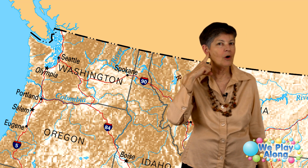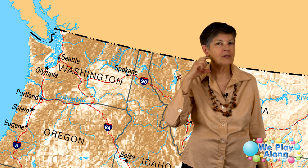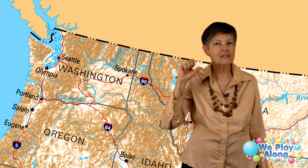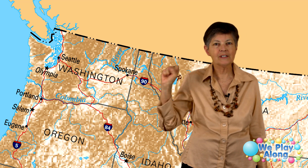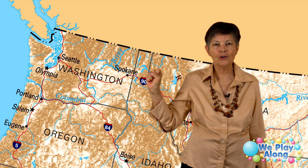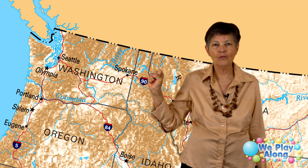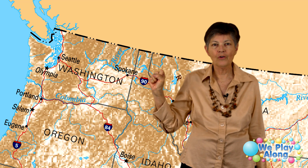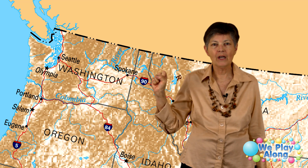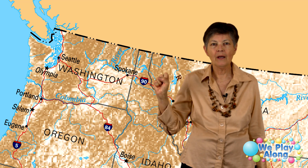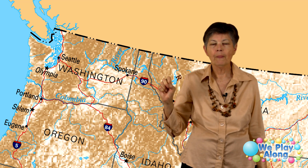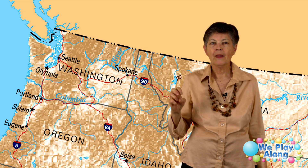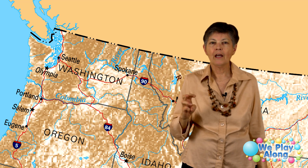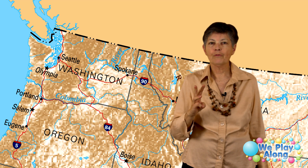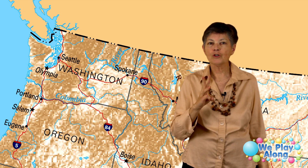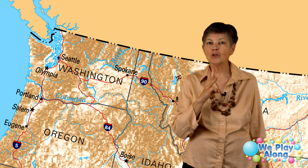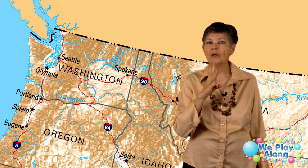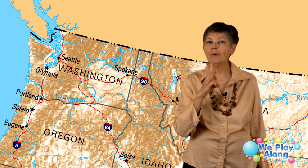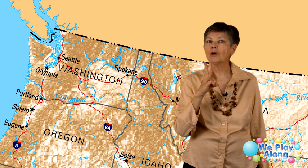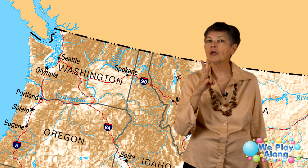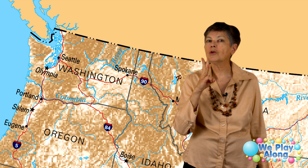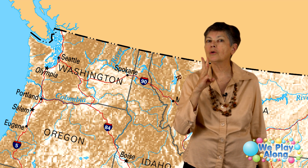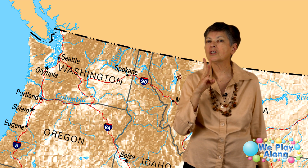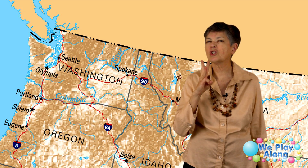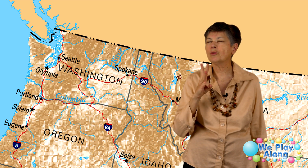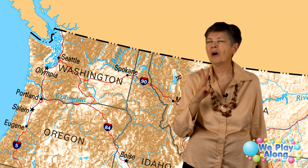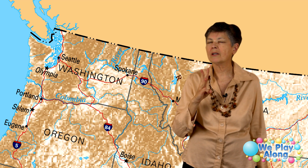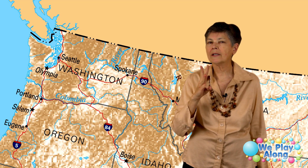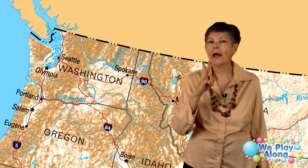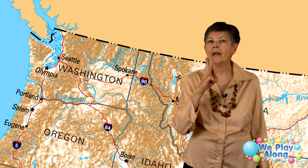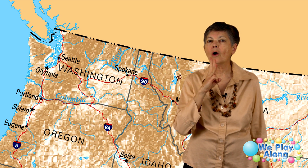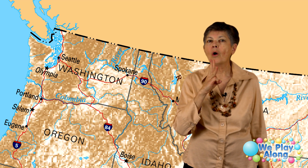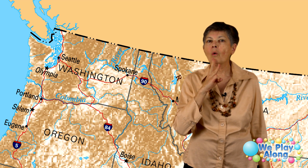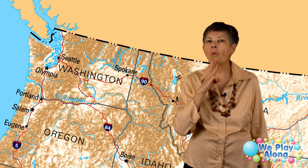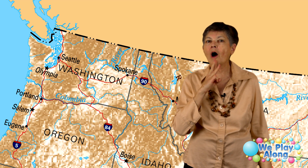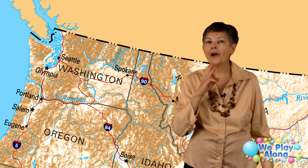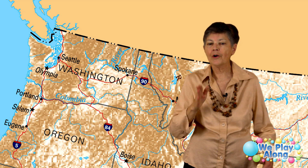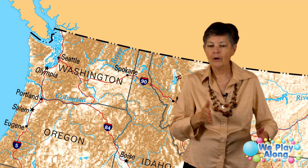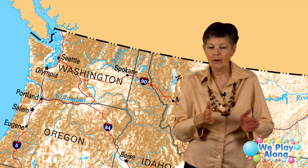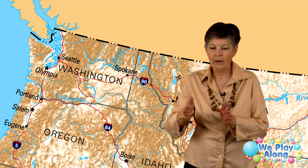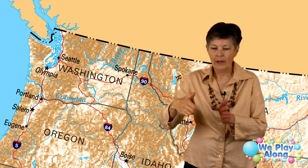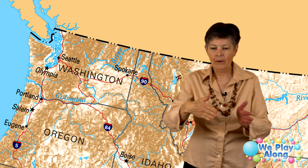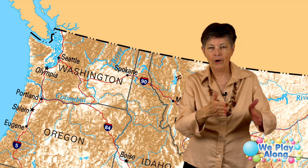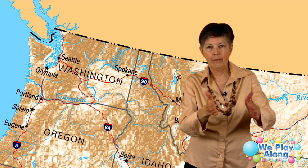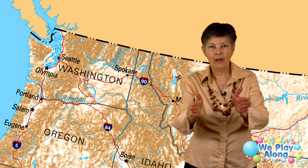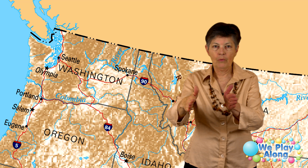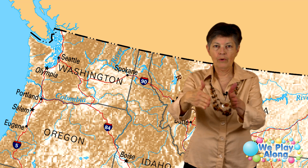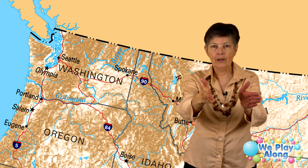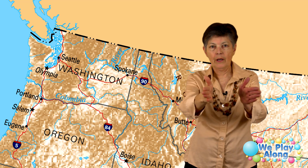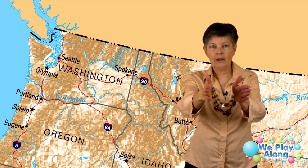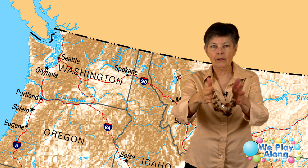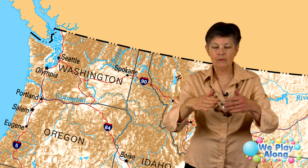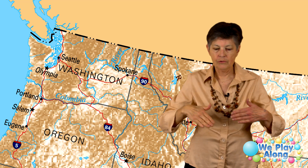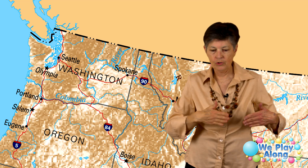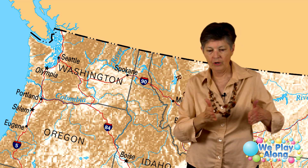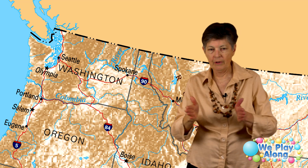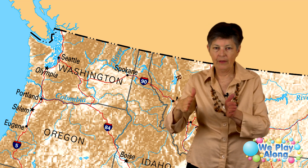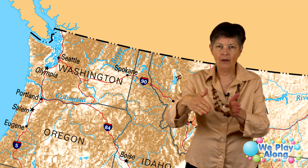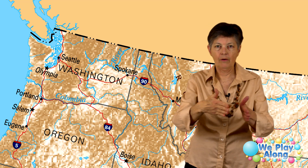go silv'ry. Now for stream, you're going to do, it's a two-part sign, water, and we're going to make a like a little streamy thing here,